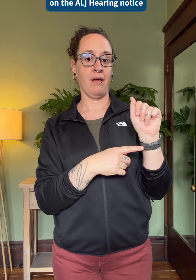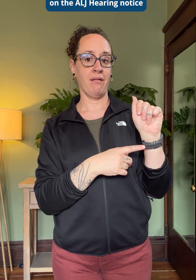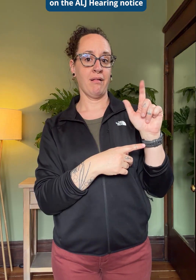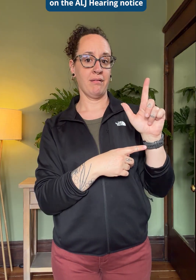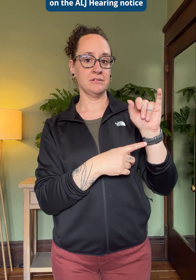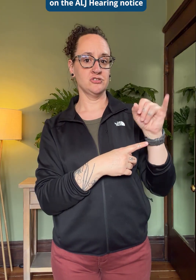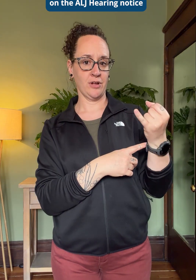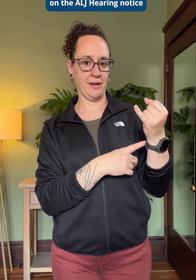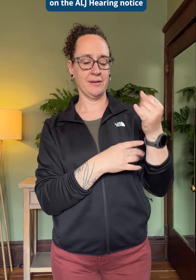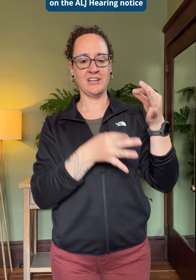notice.